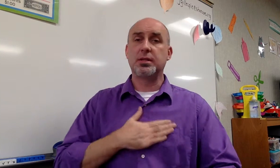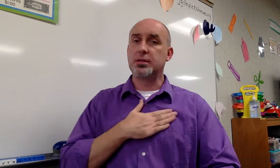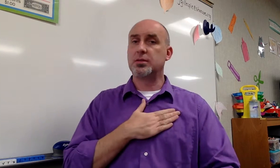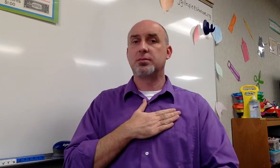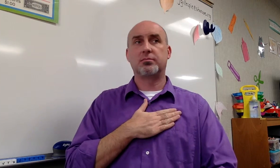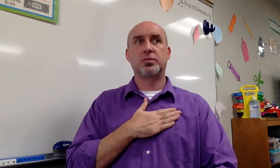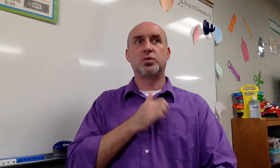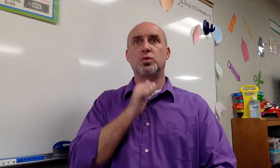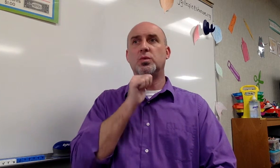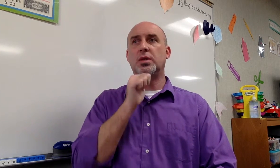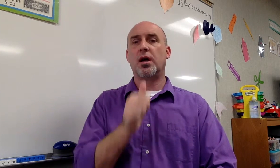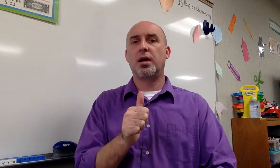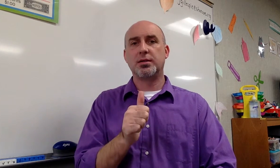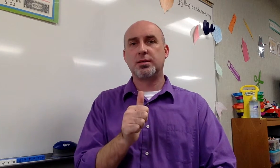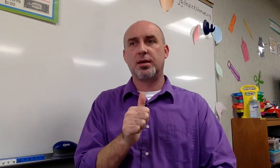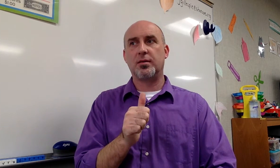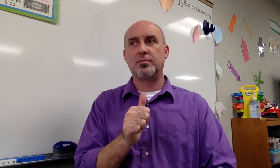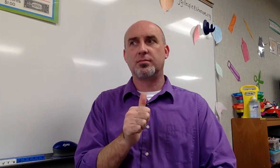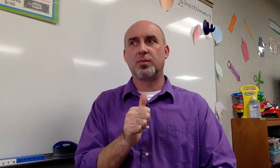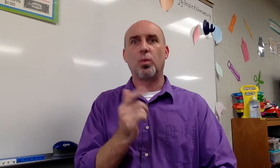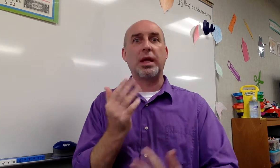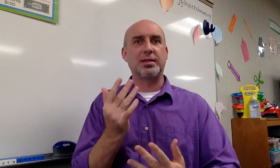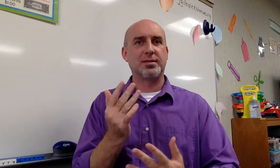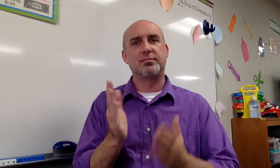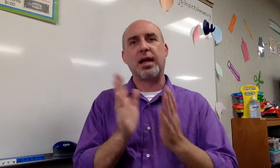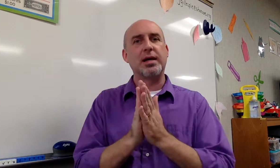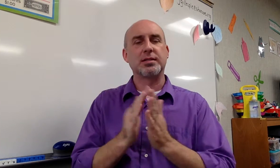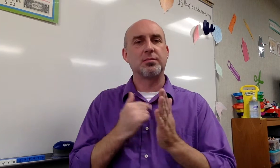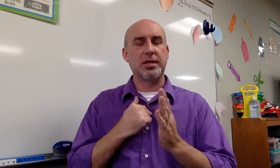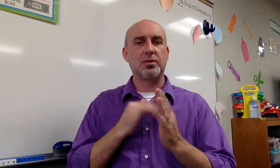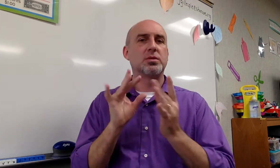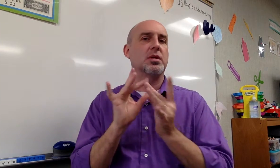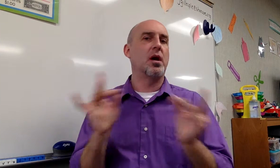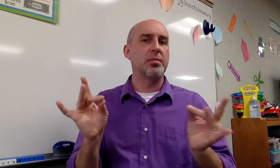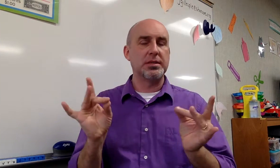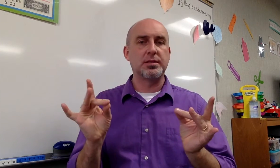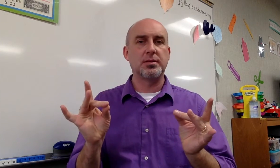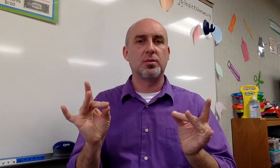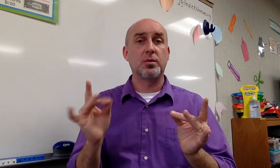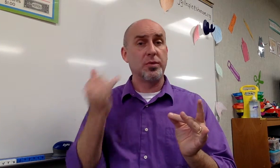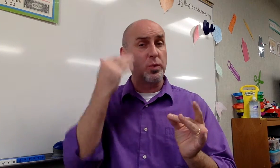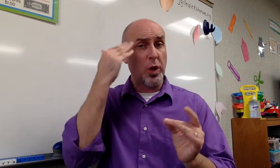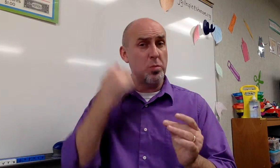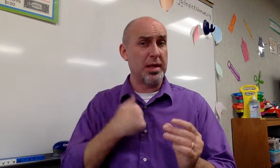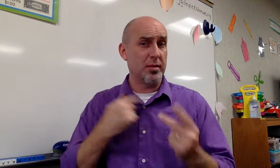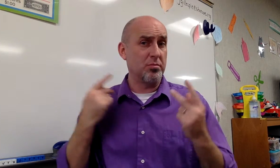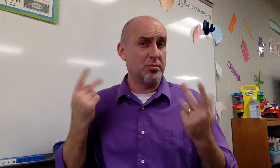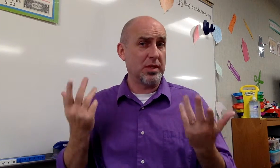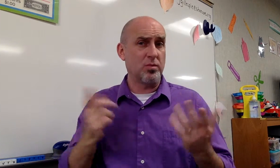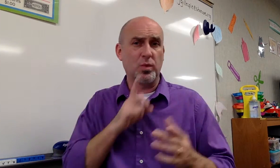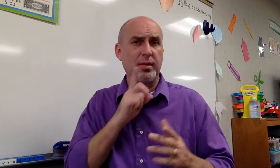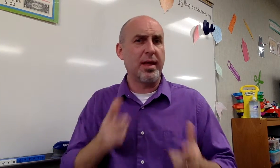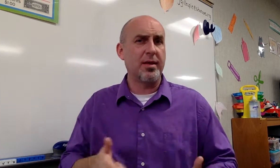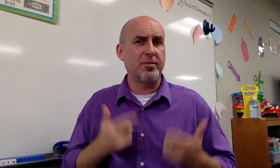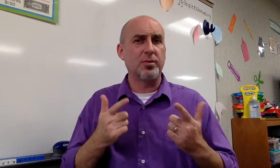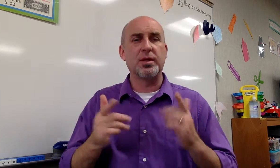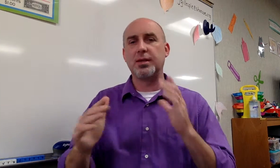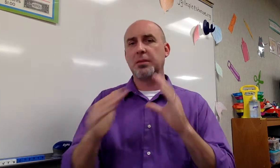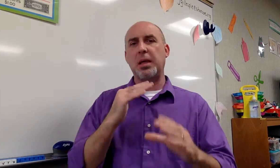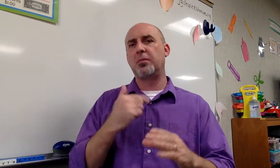please do not wait. Ask me, use the comments, or if you know me in real life, you can email me